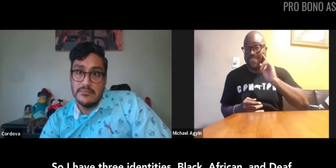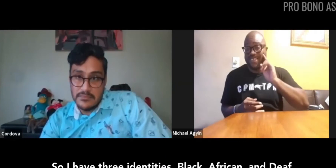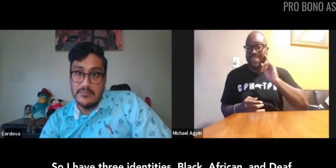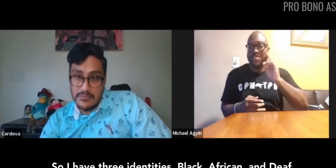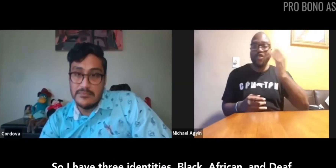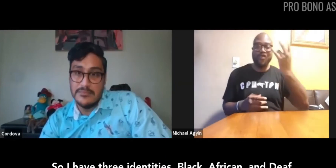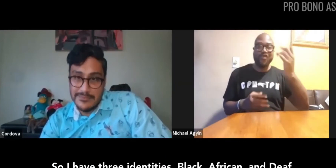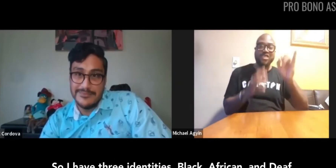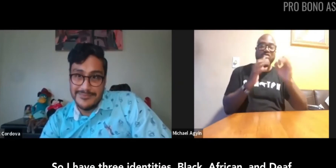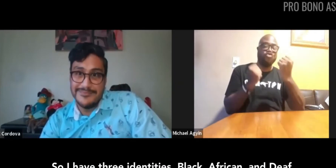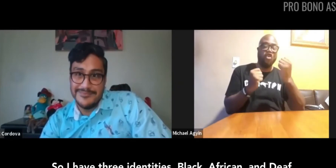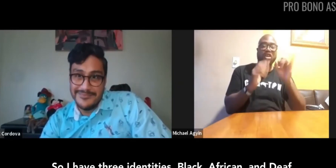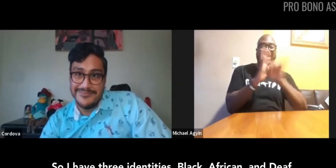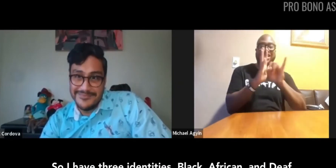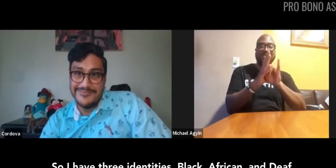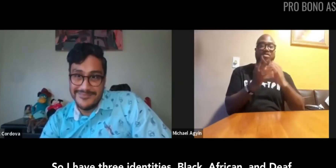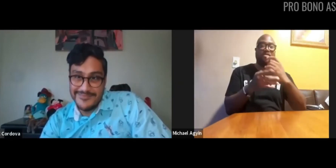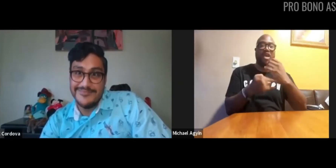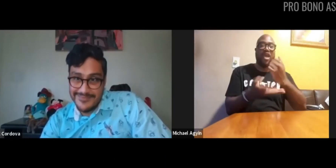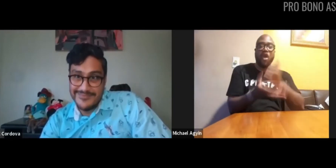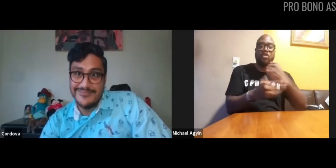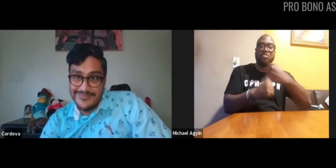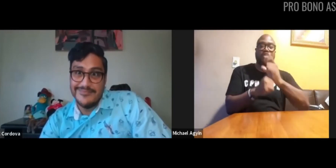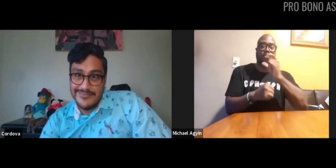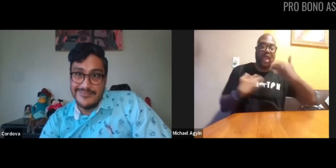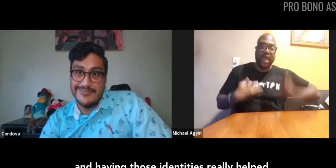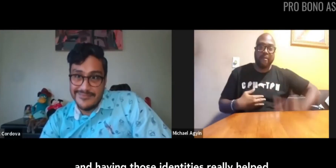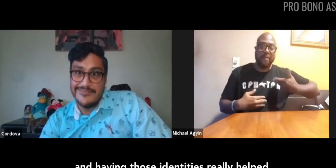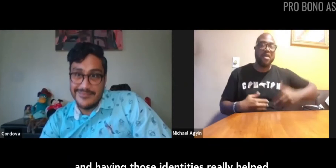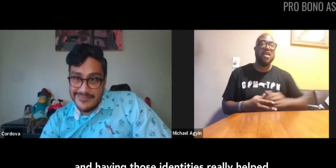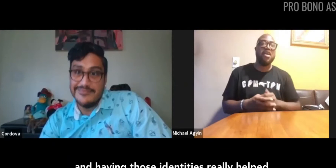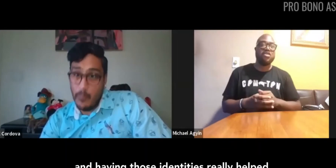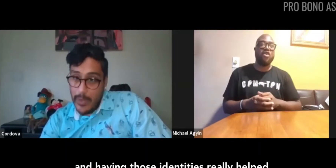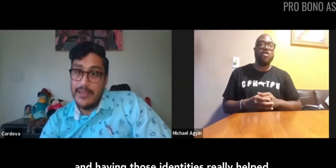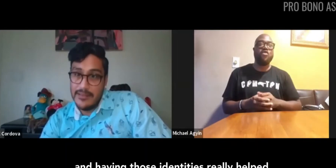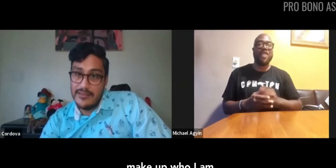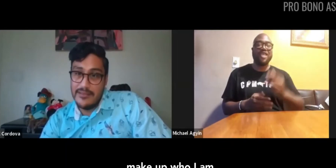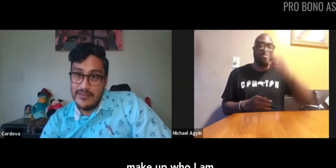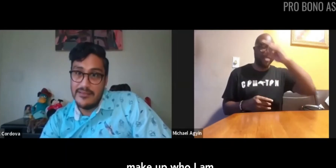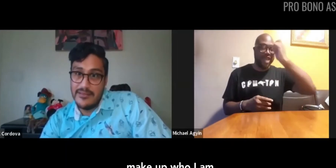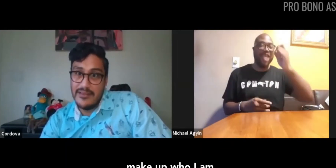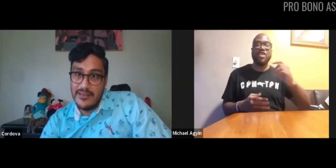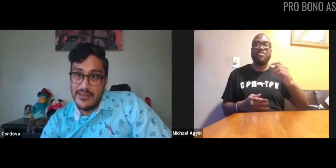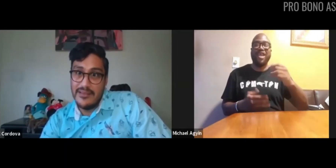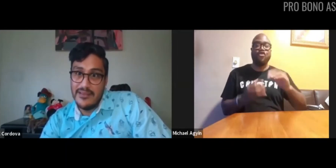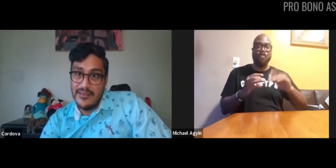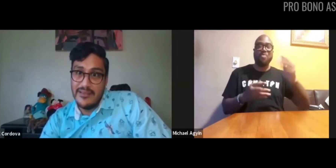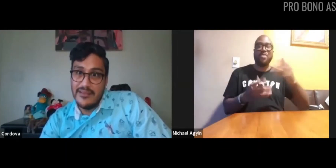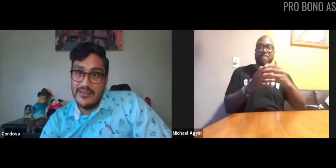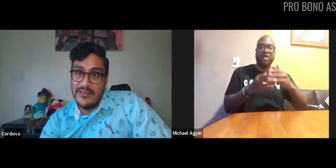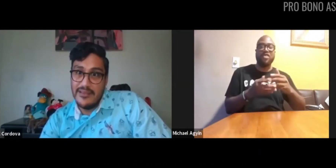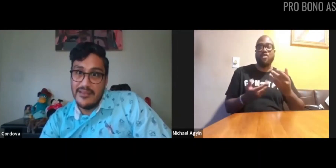So I have 3 identities: black, African, and deaf. And having those identities really helped to make up who I am.